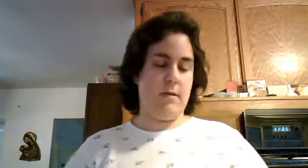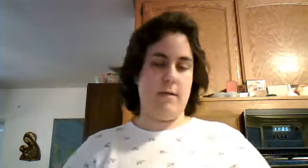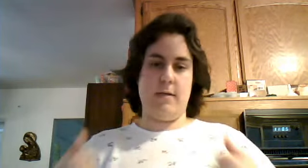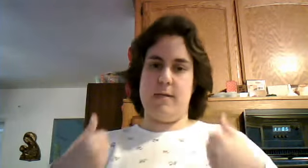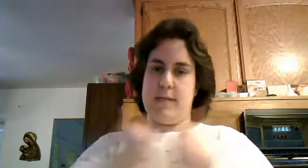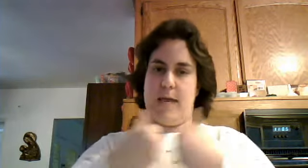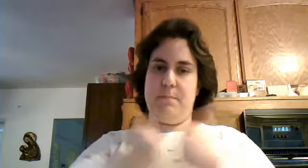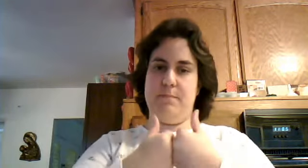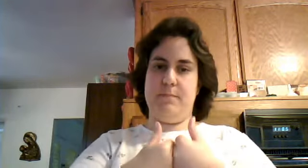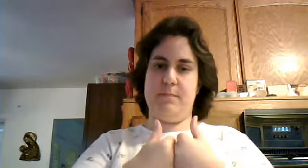Game.